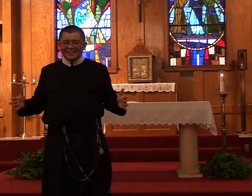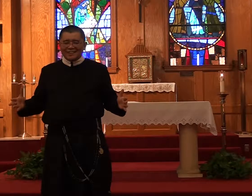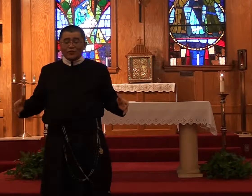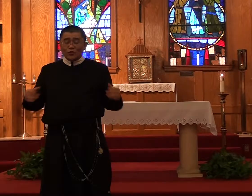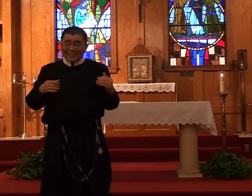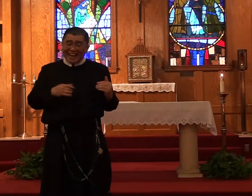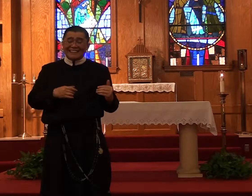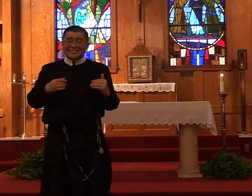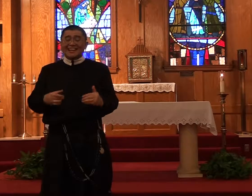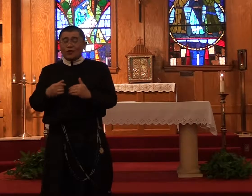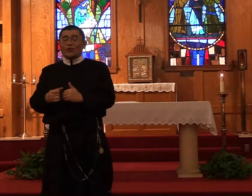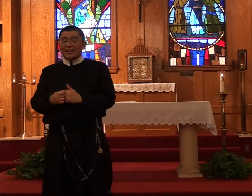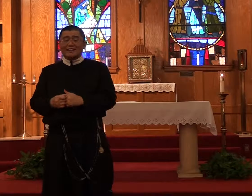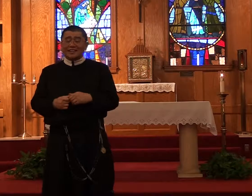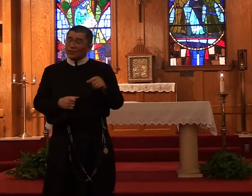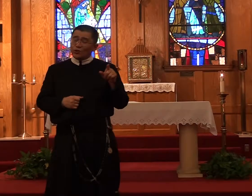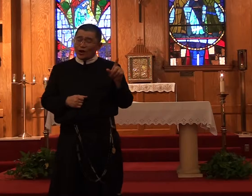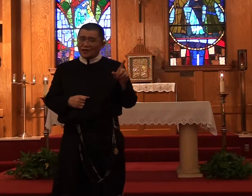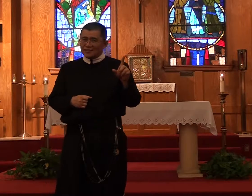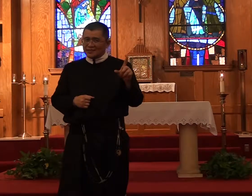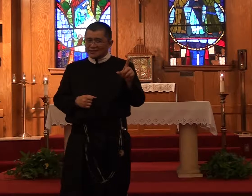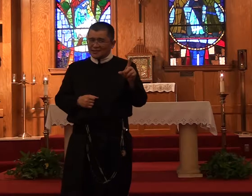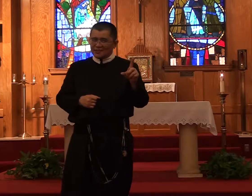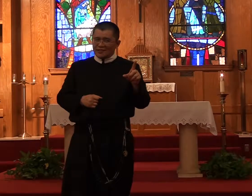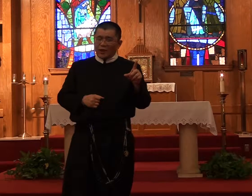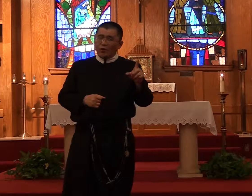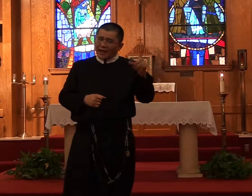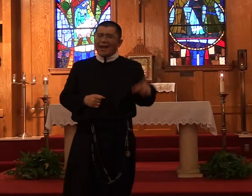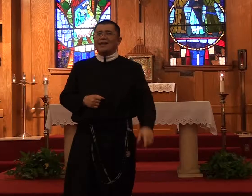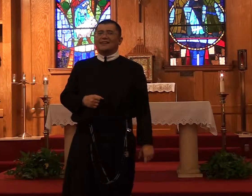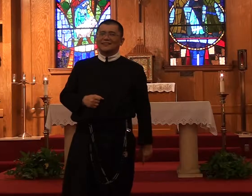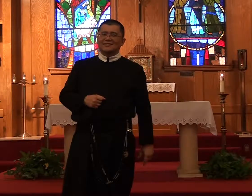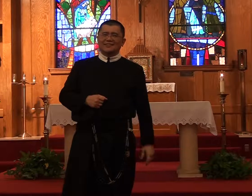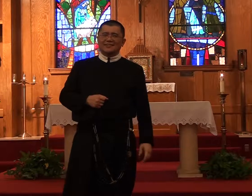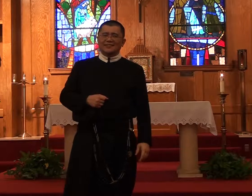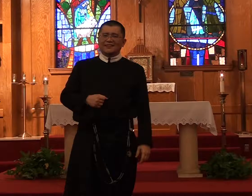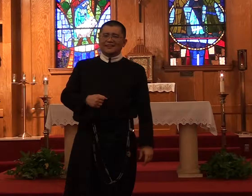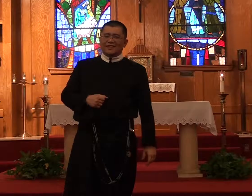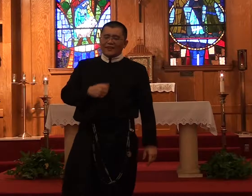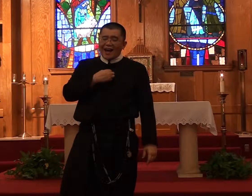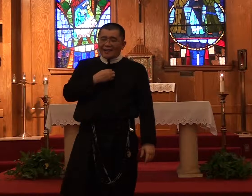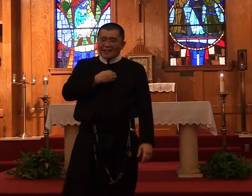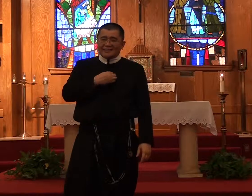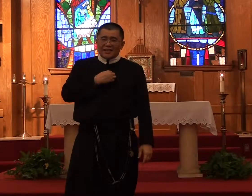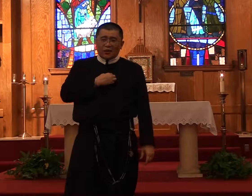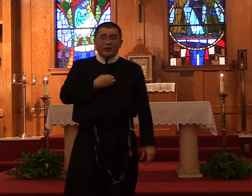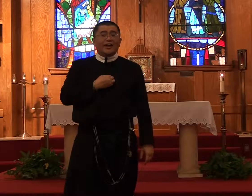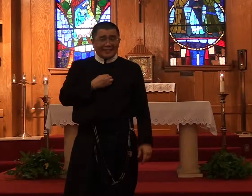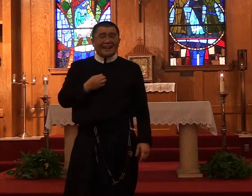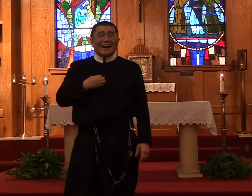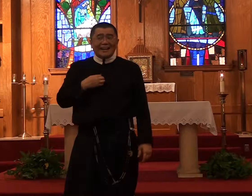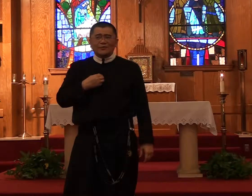If you can say okay, then you are? Okay. If I can say okay, then I am